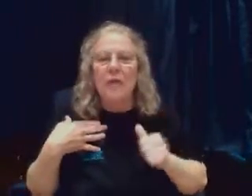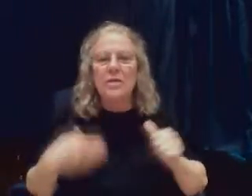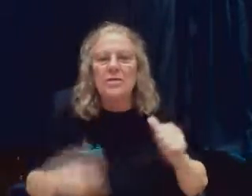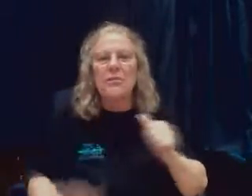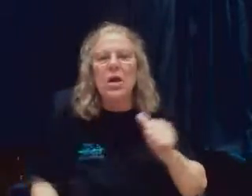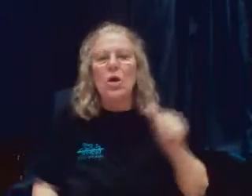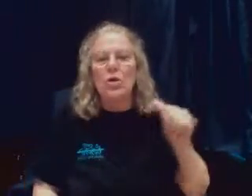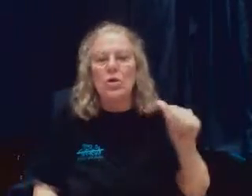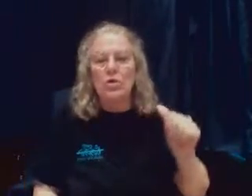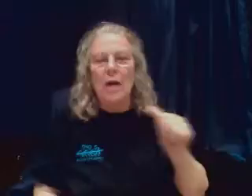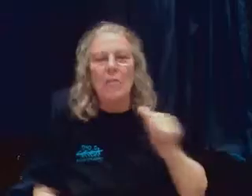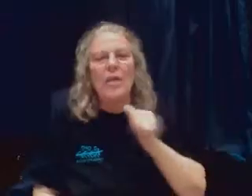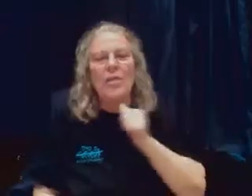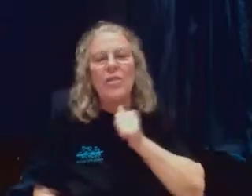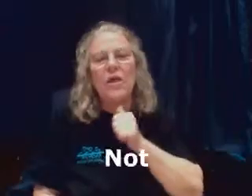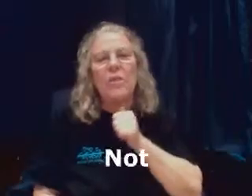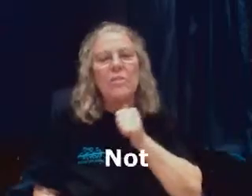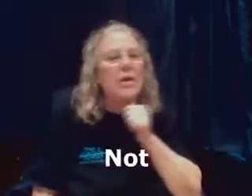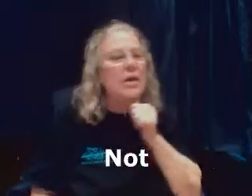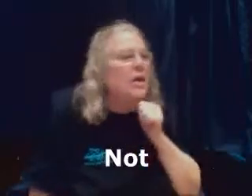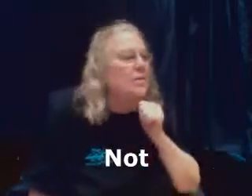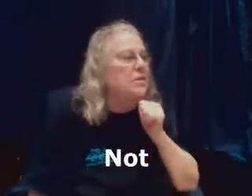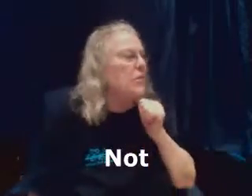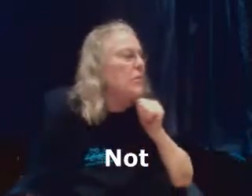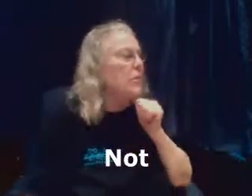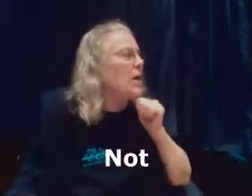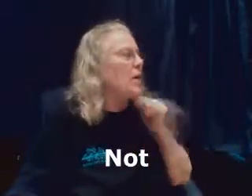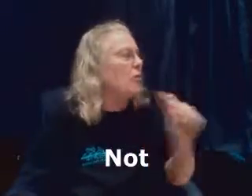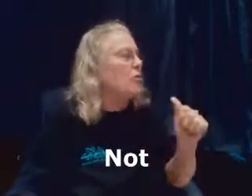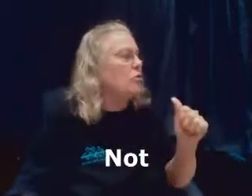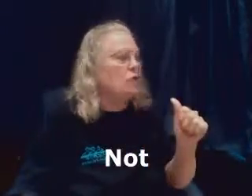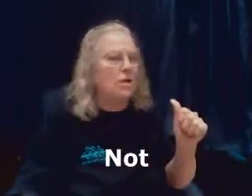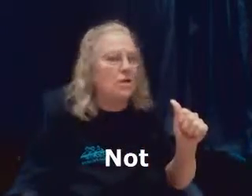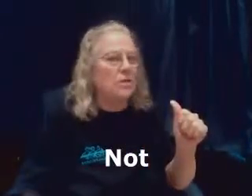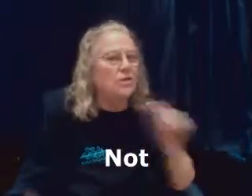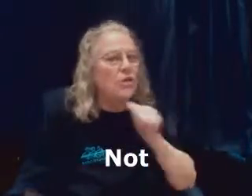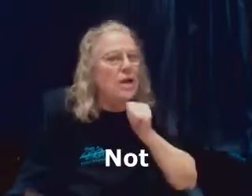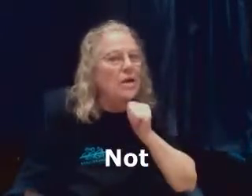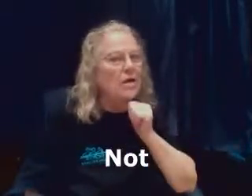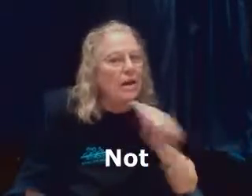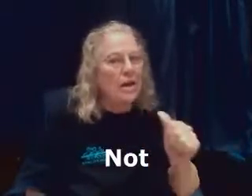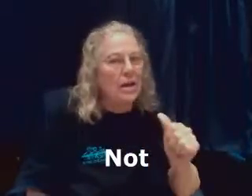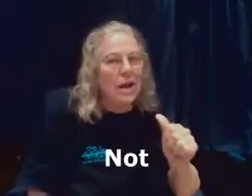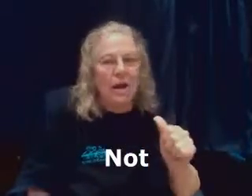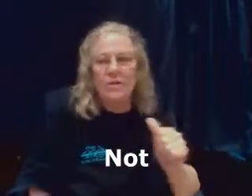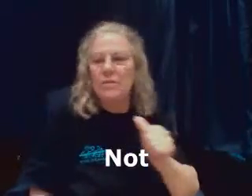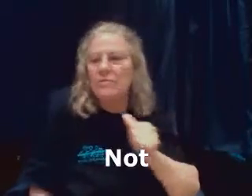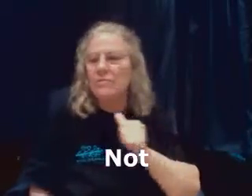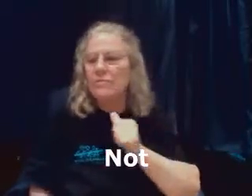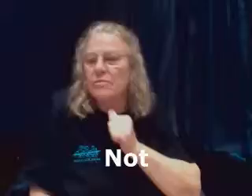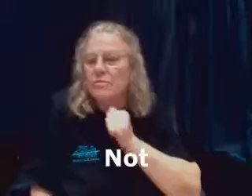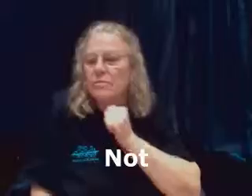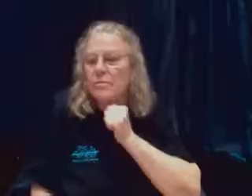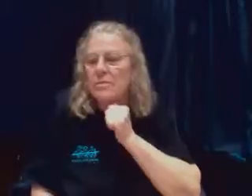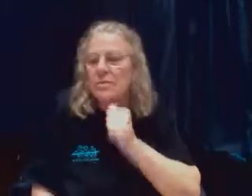Not. Your dominant thumb comes from under your chin and straight out. Not.